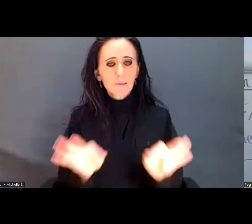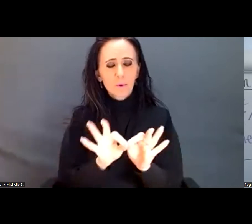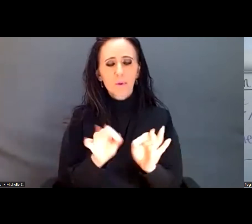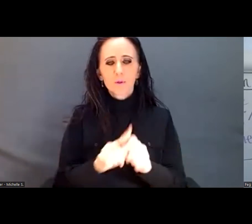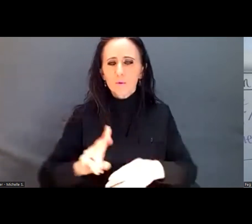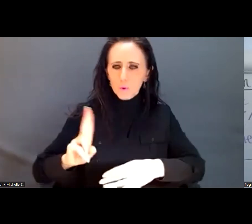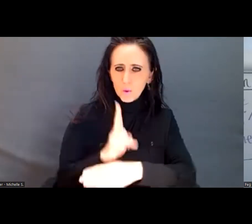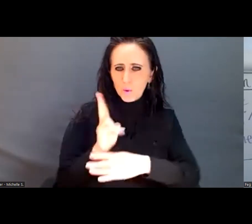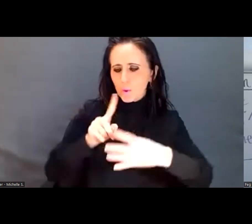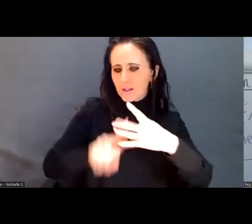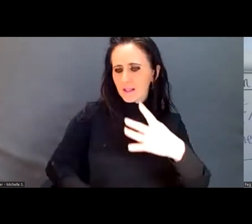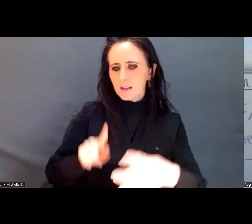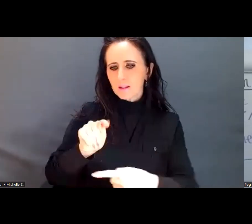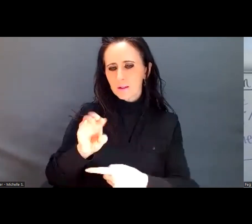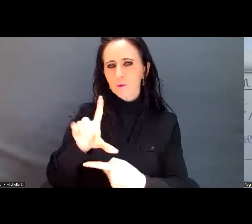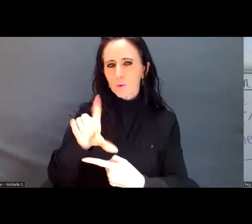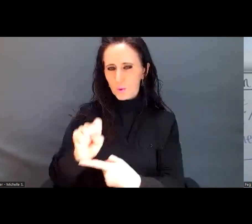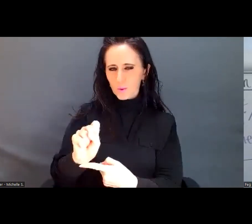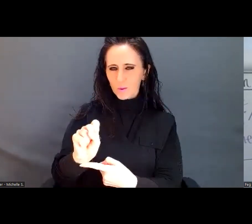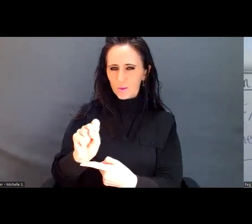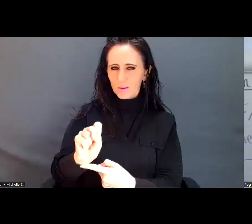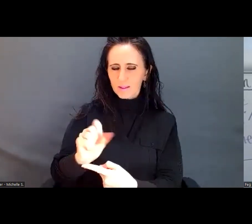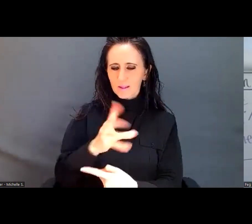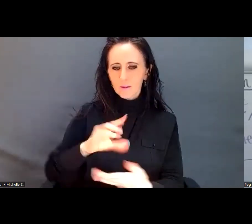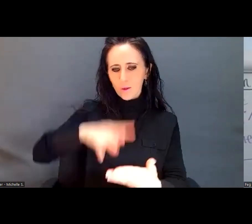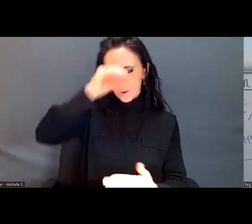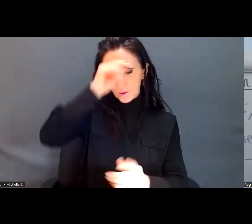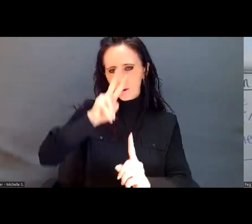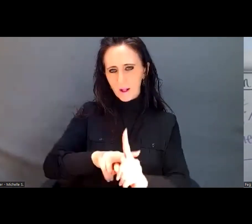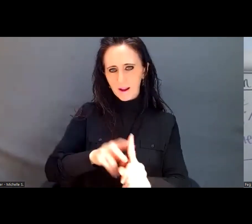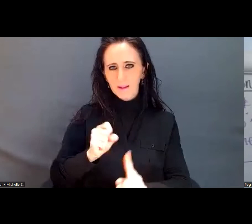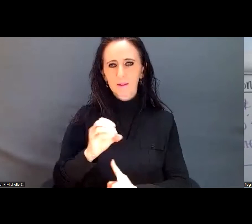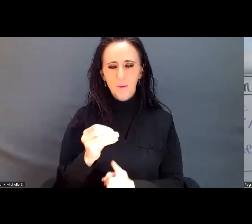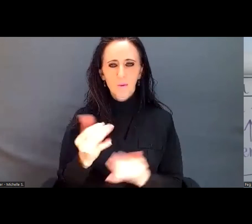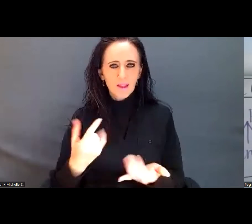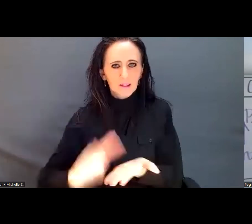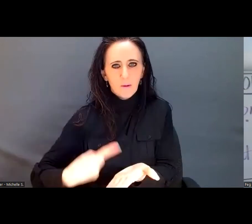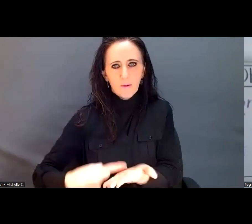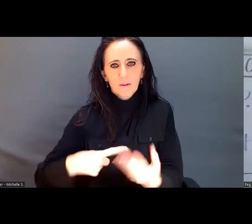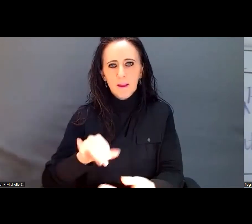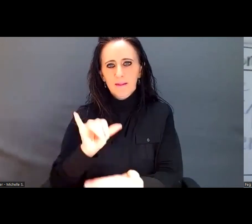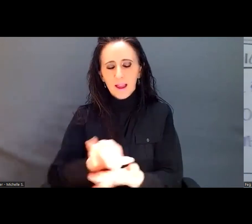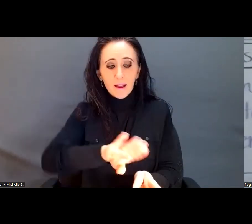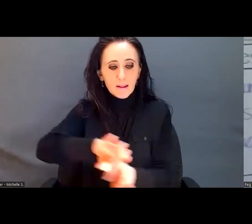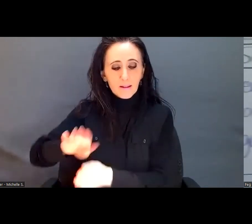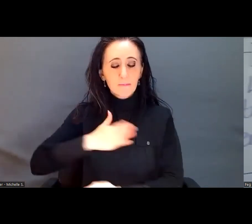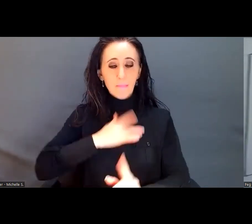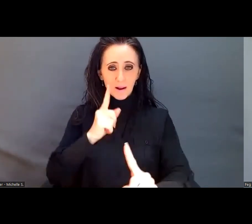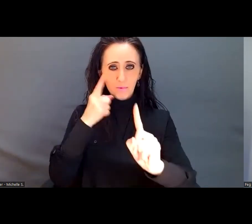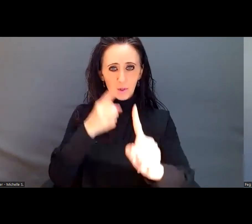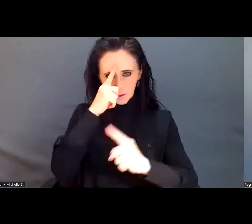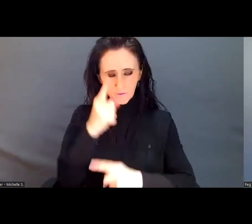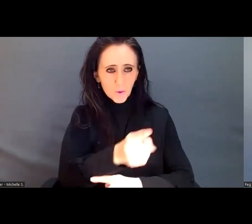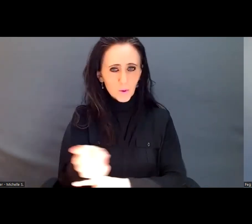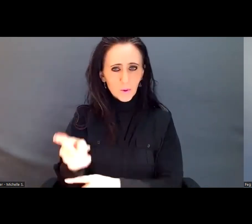So let's take a look at how our next little bit together is going to go. My objective for you is to